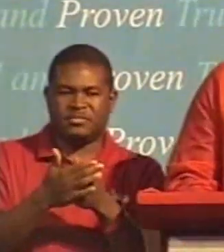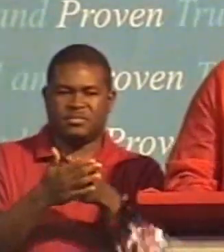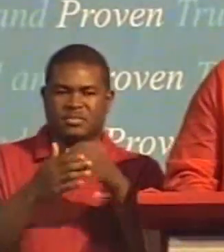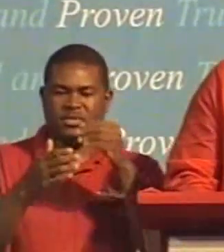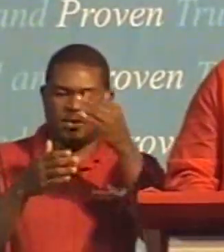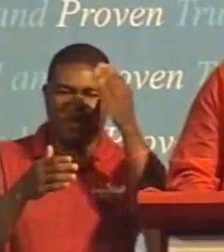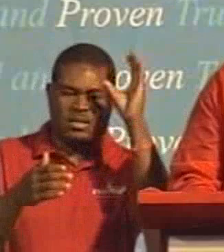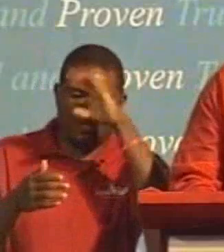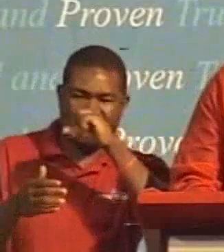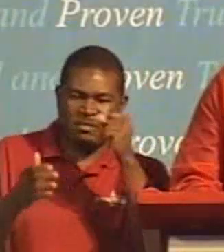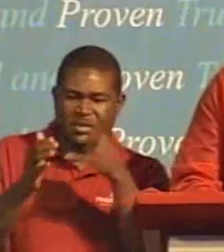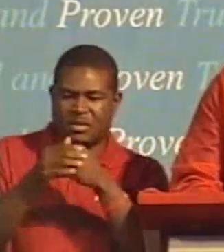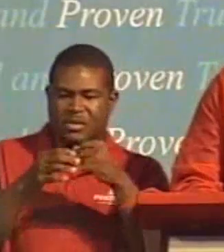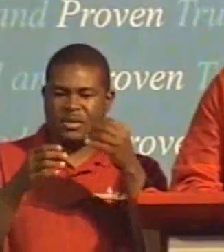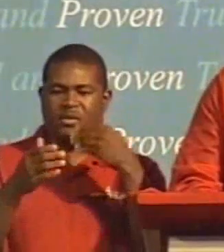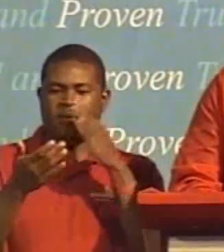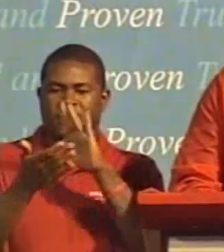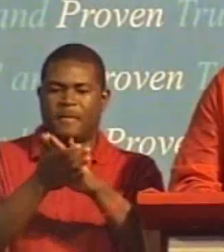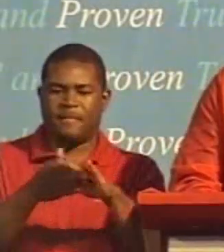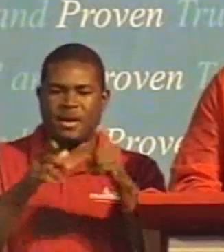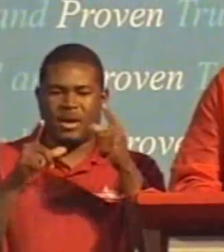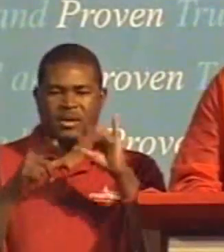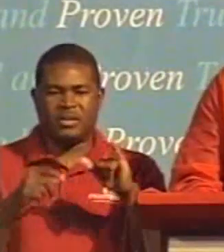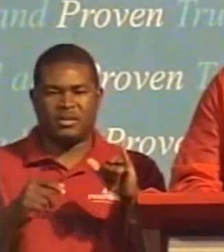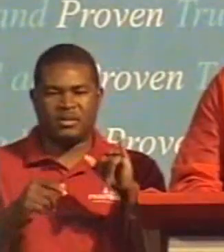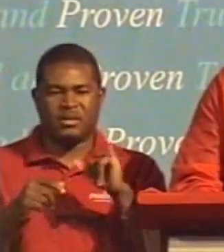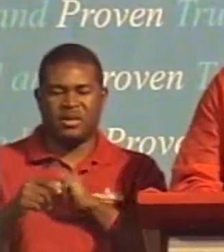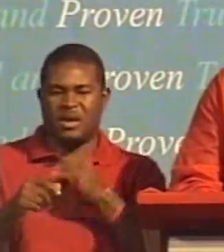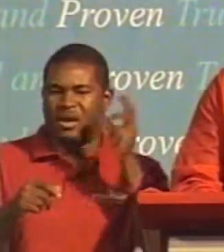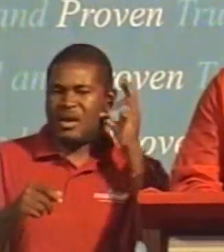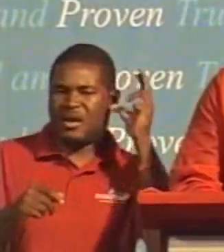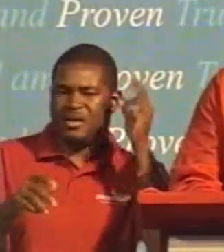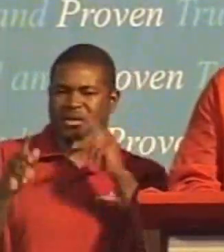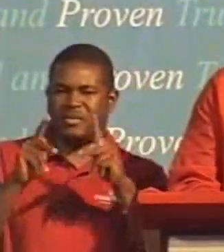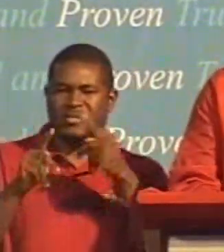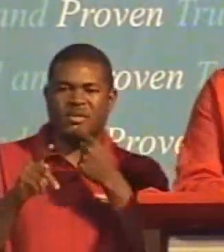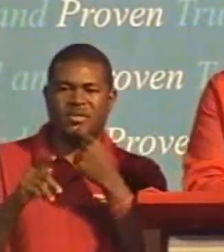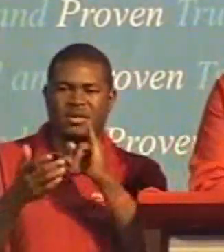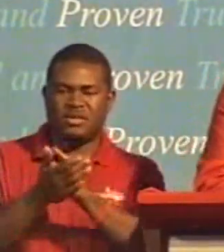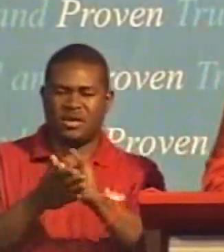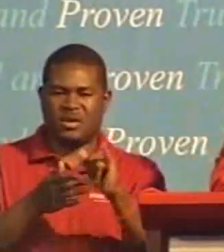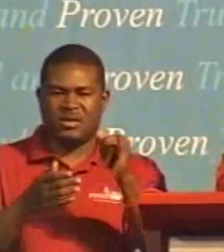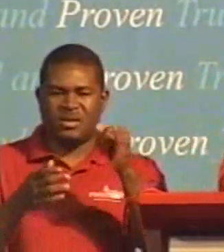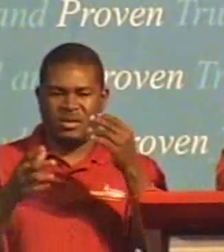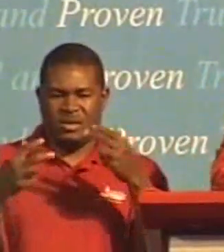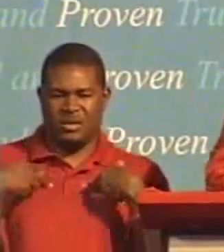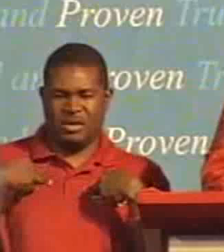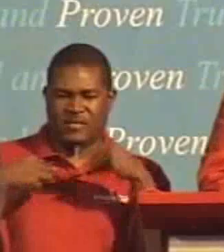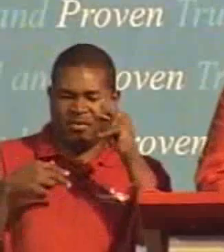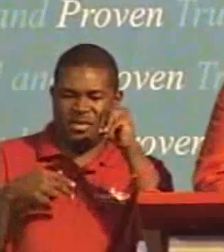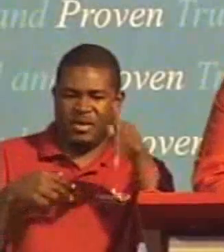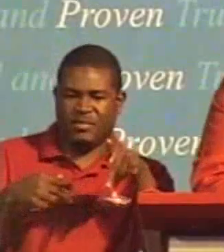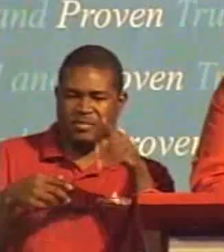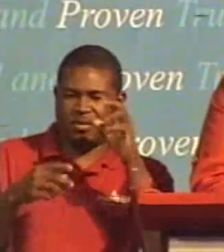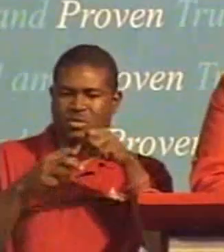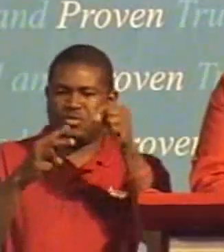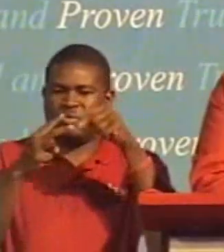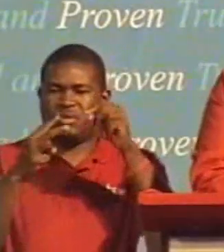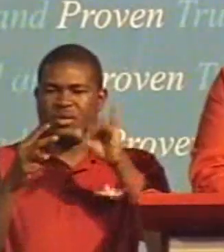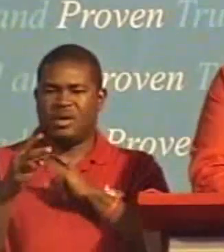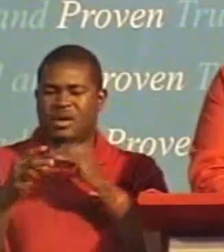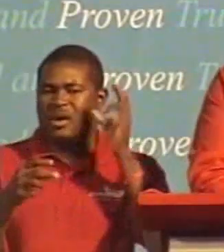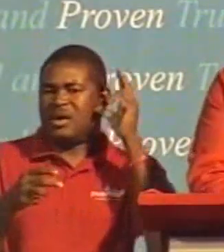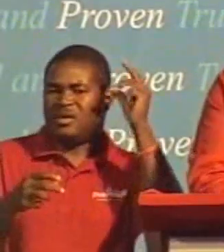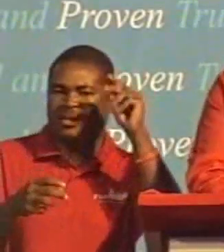I heard the leader of the opposition say early on that he already got his cabinet chosen. I also hear that Leslie Miller